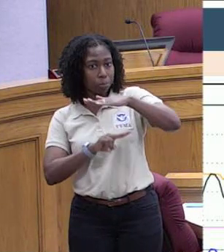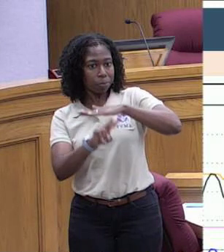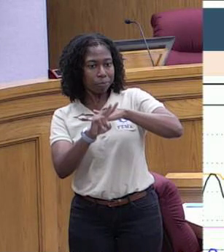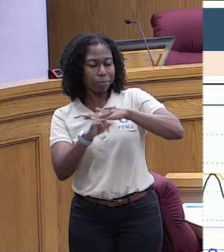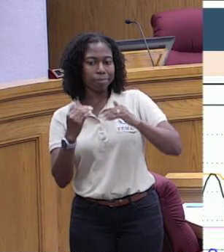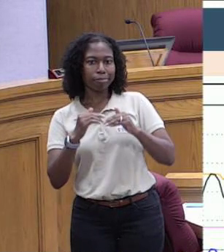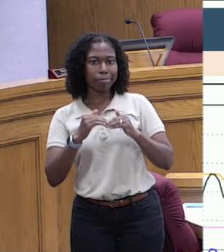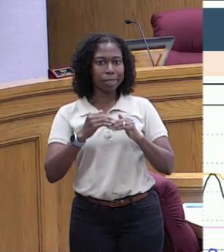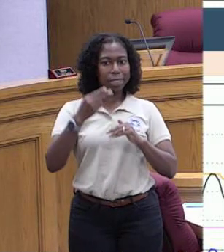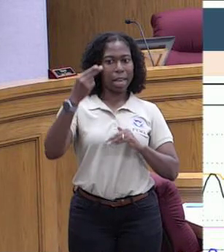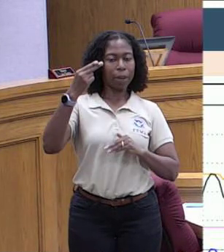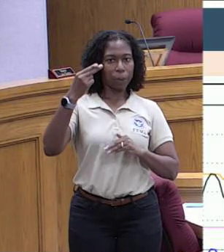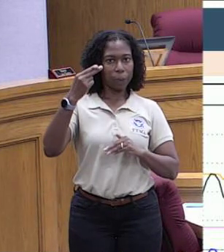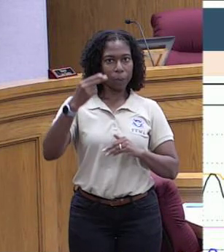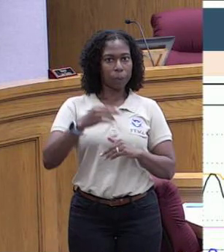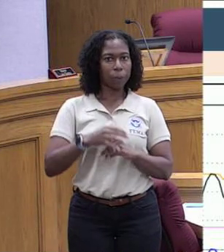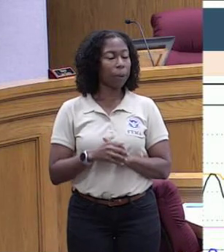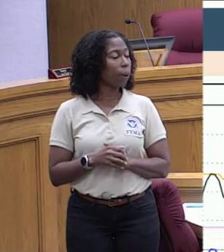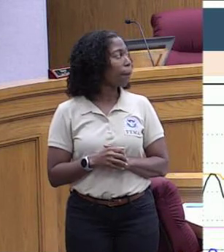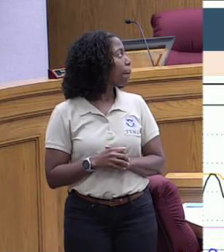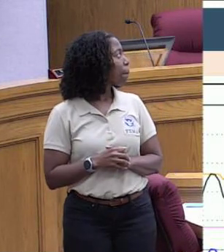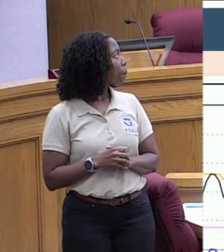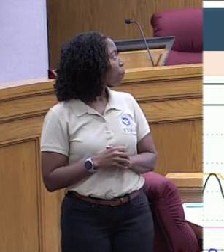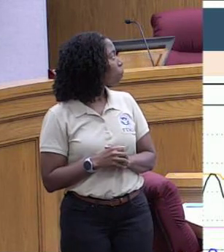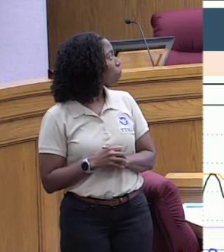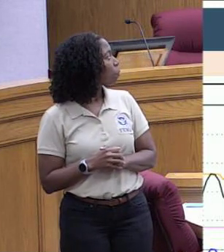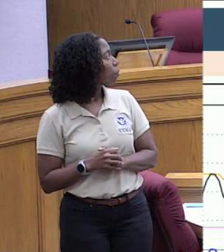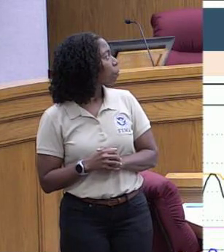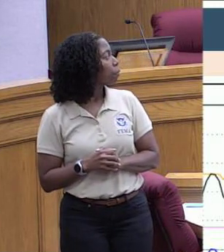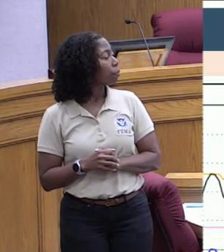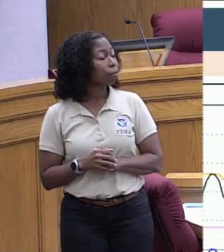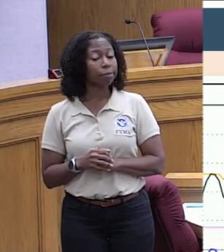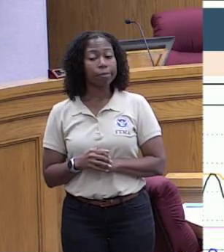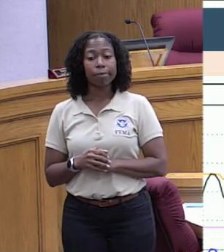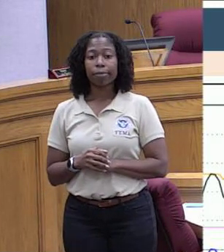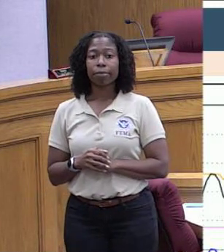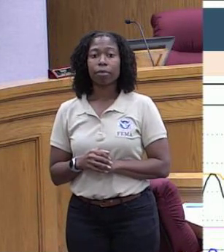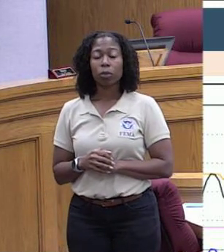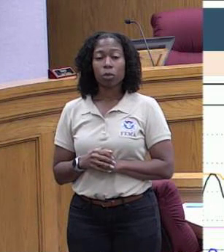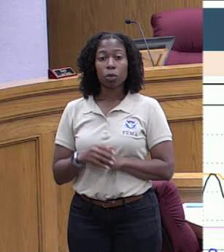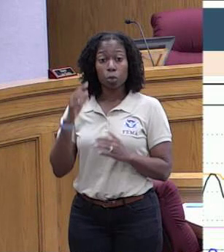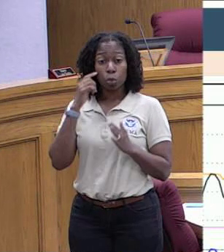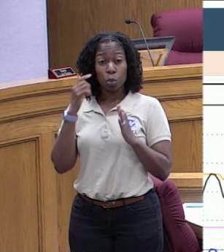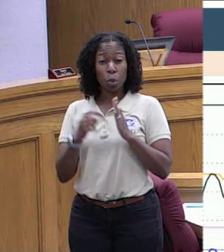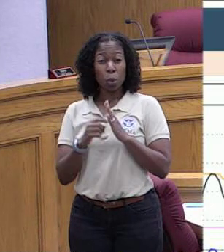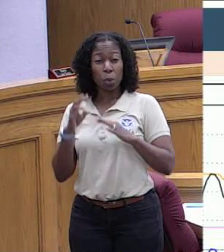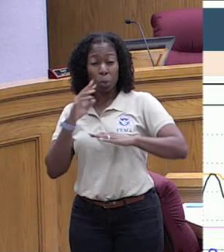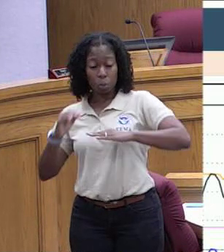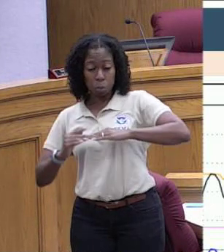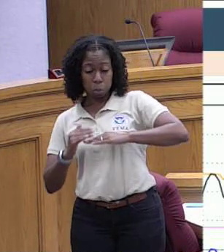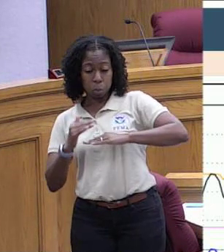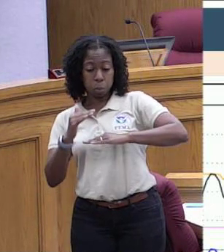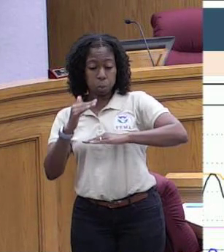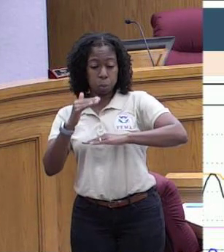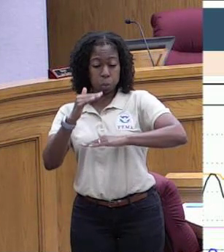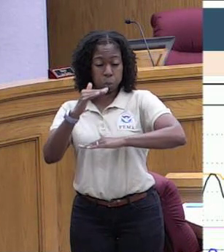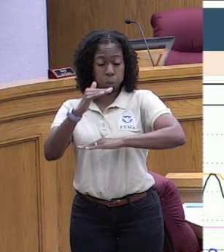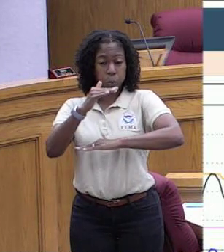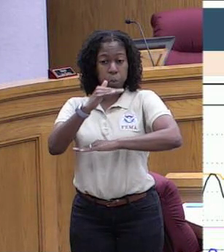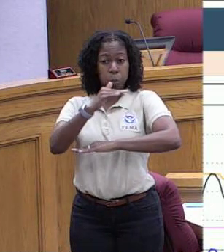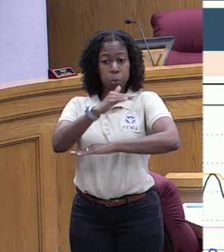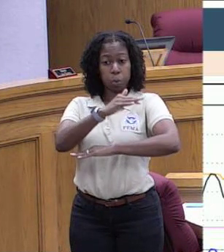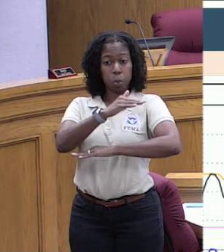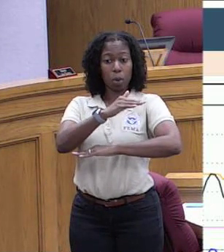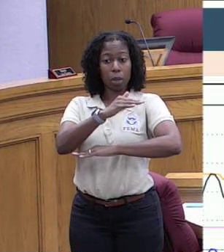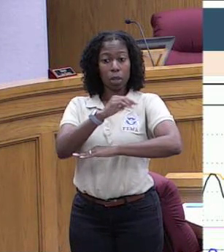higher than what we're seeing right now. So we're looking at the tide being by up to 2 feet above normal